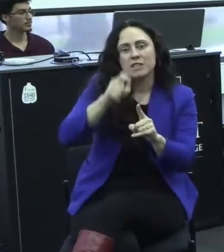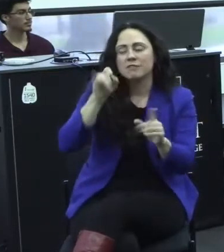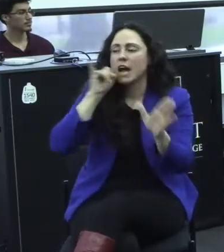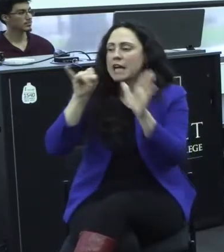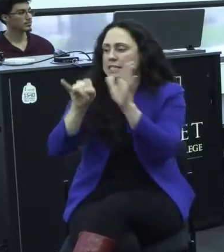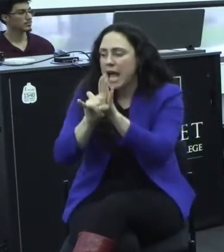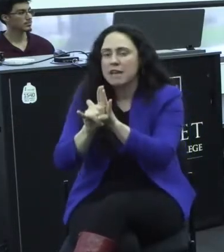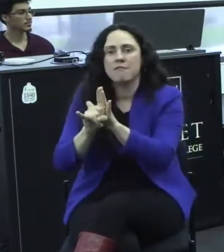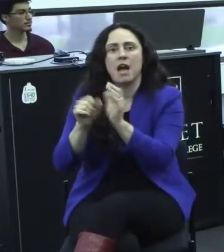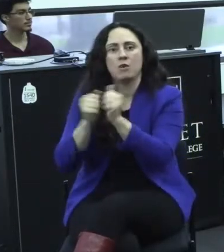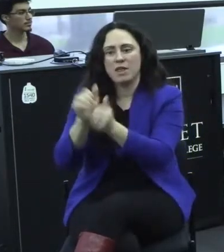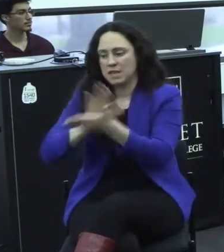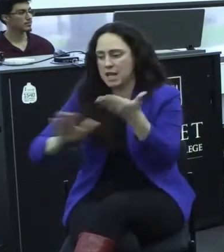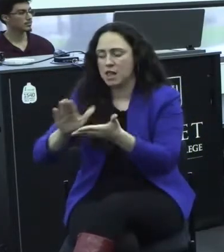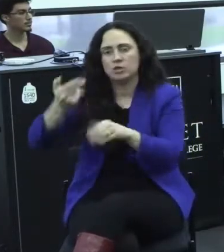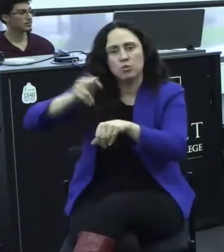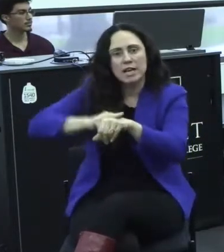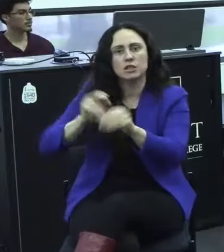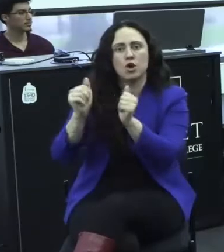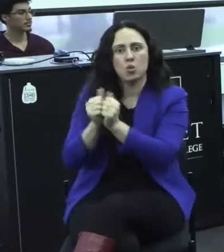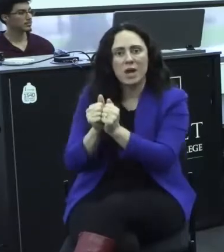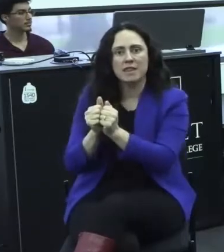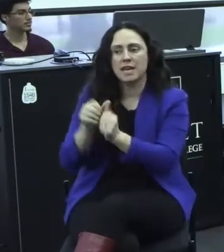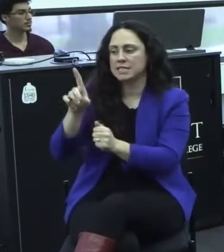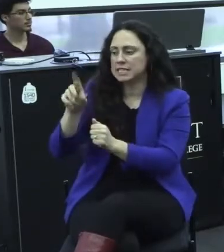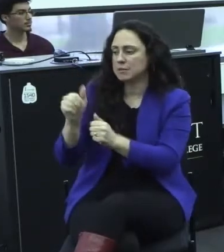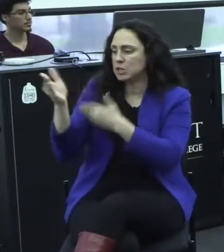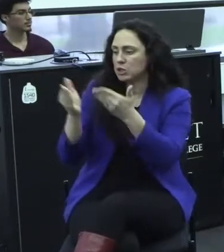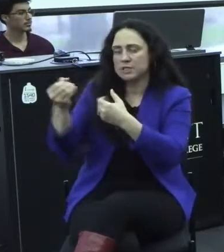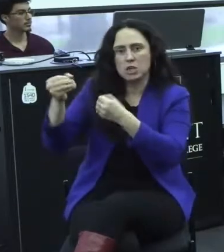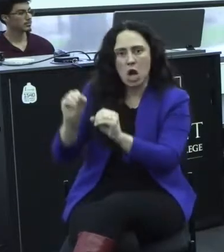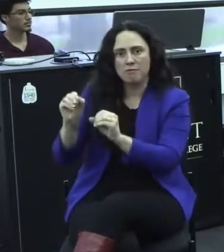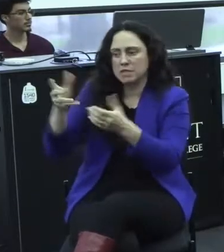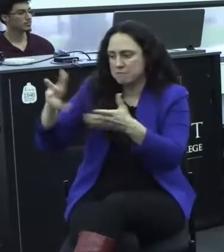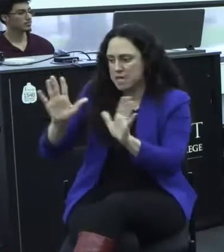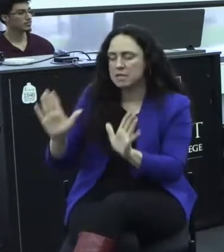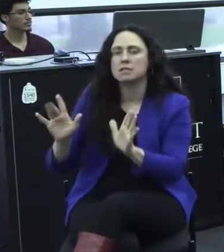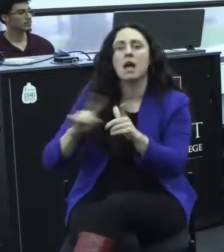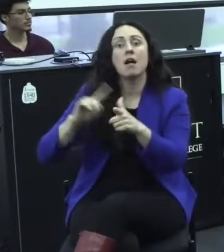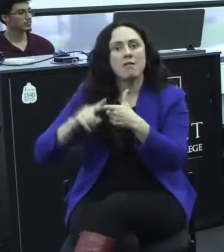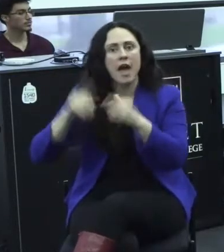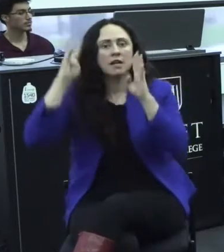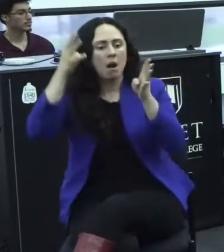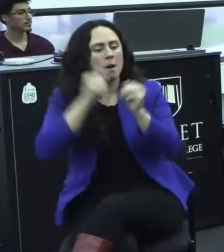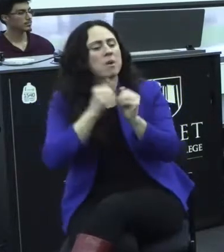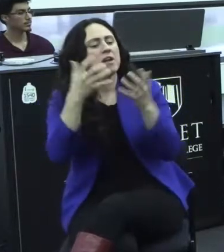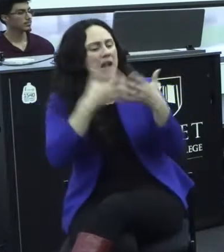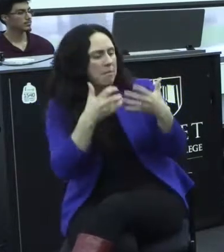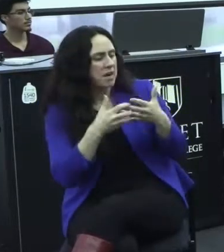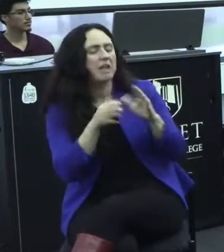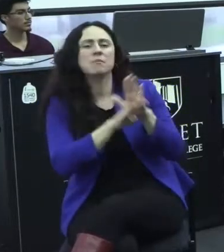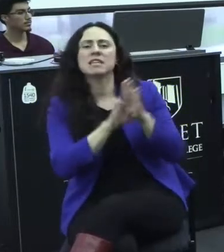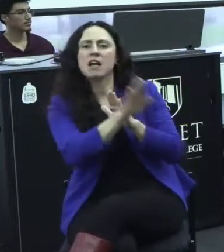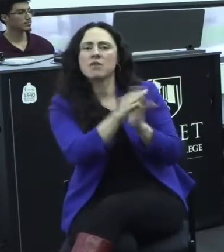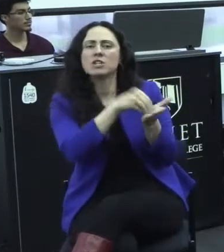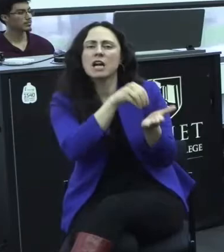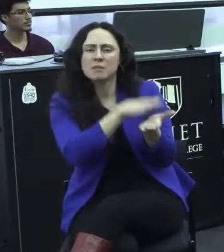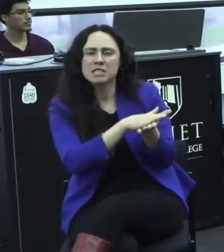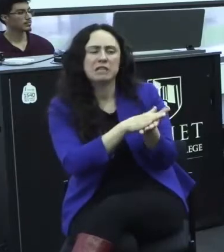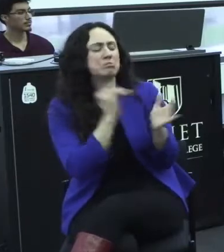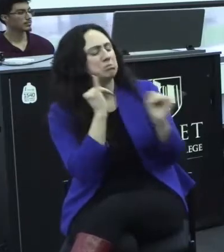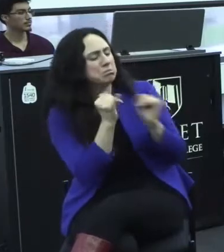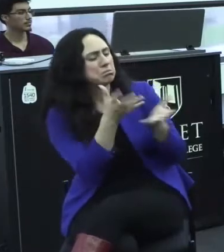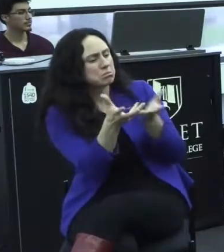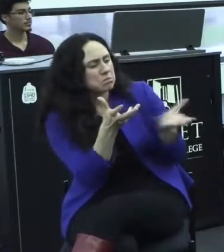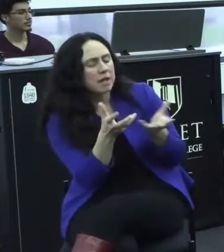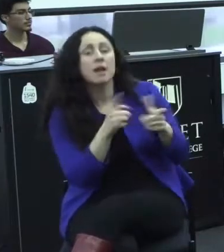and register with our office. At that time, we come up with the accommodations based on documentation and an interview. And then the